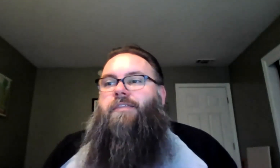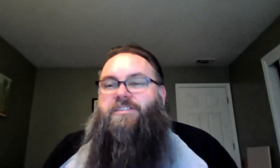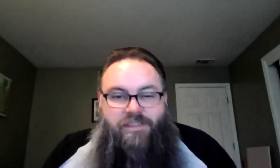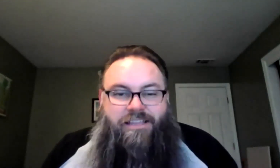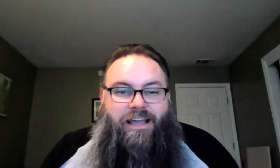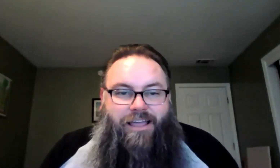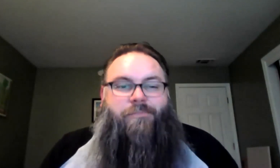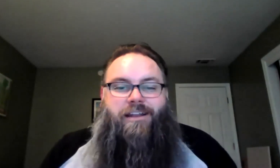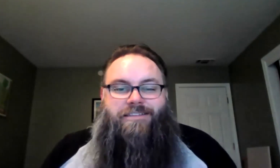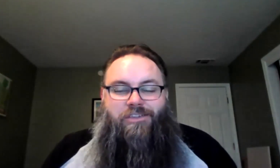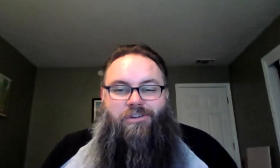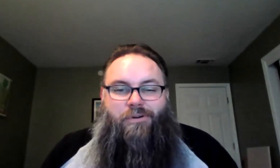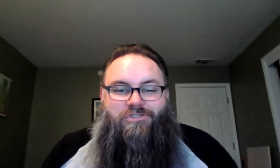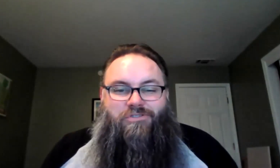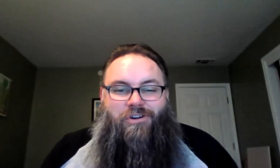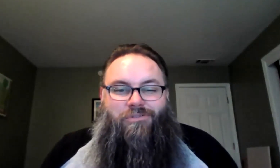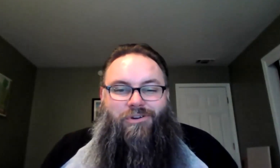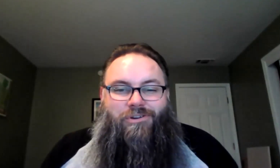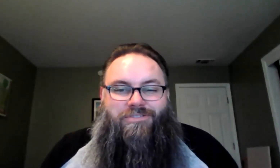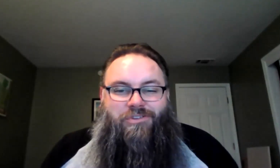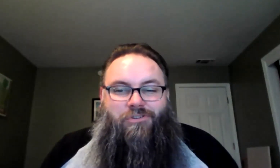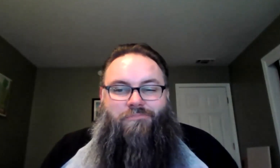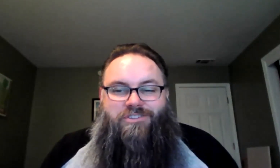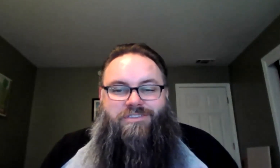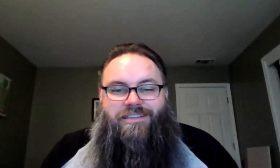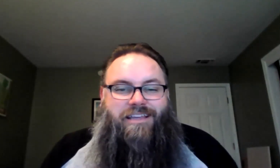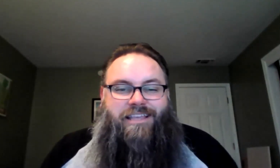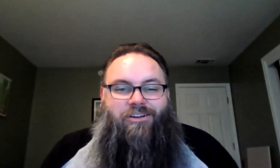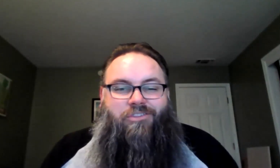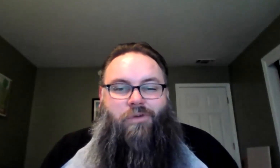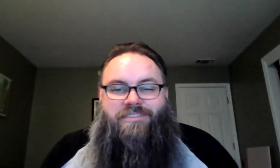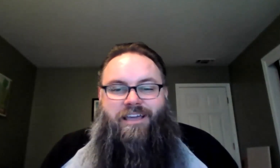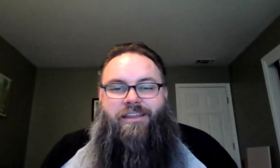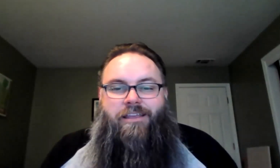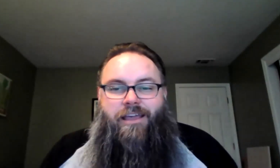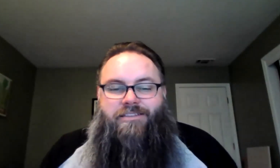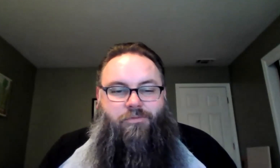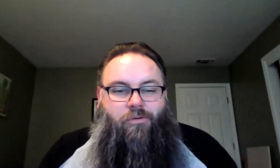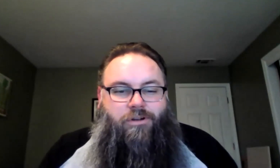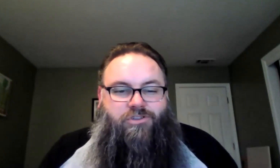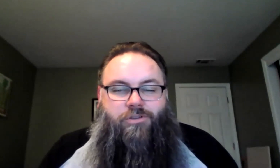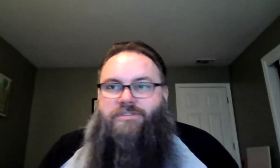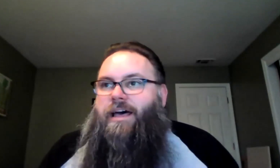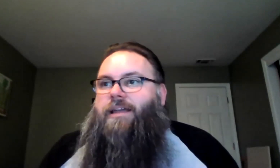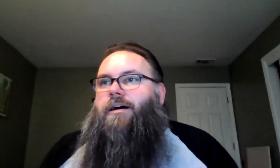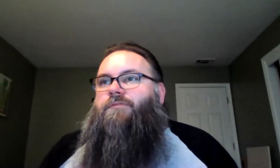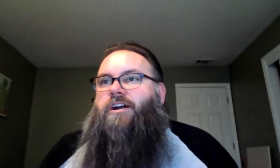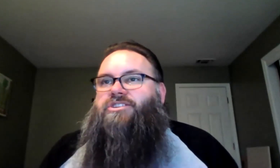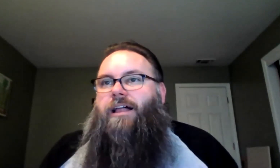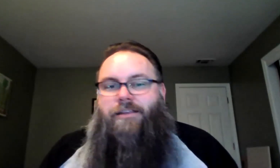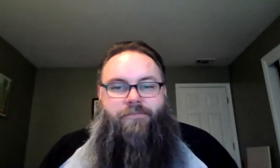Digital. That's one thing that I like about it, is that you can post your own logos and your own pictures and things like that on the website. And so we don't want you to lose